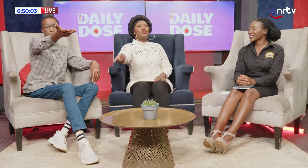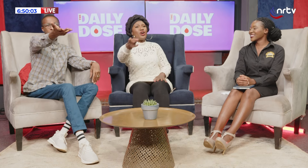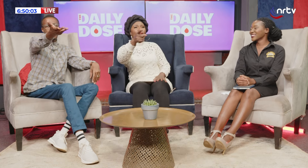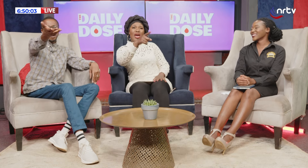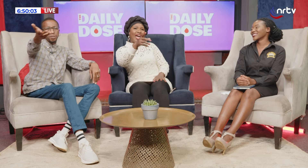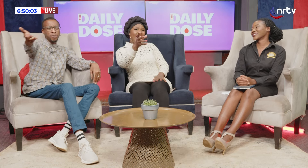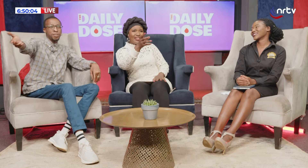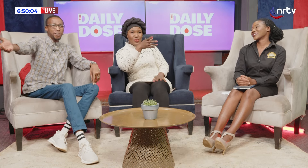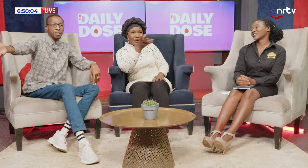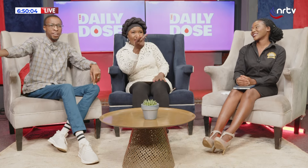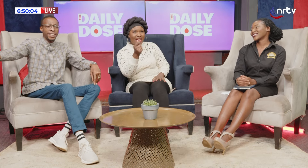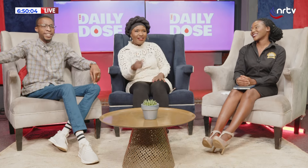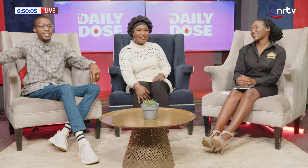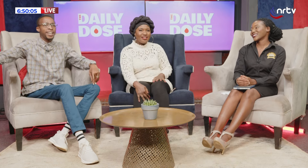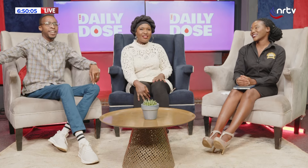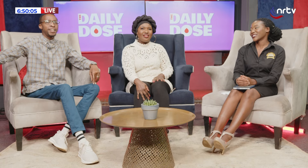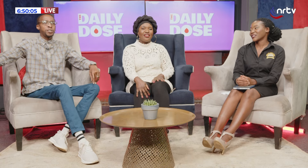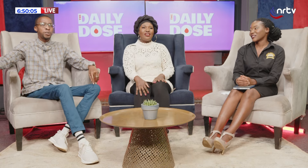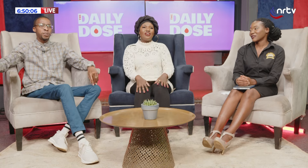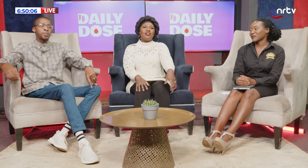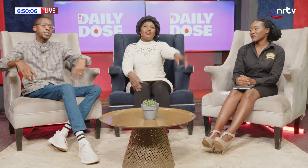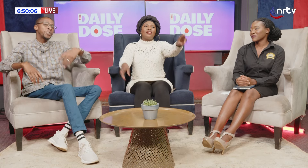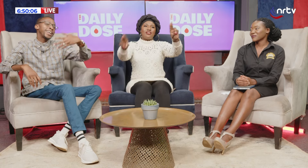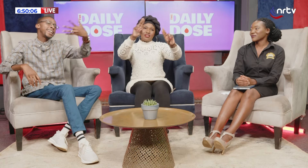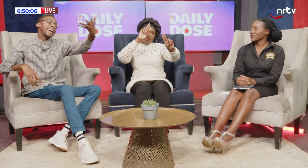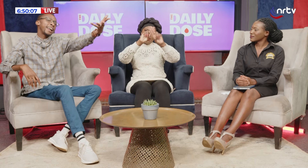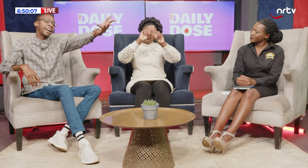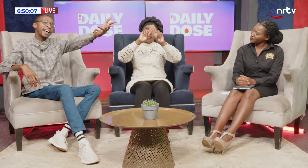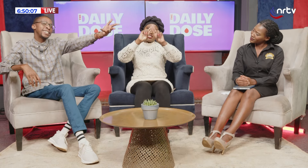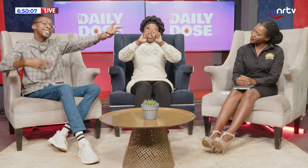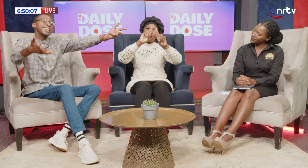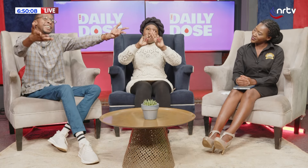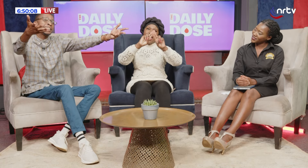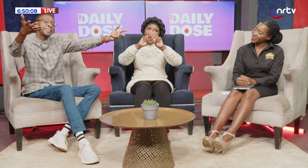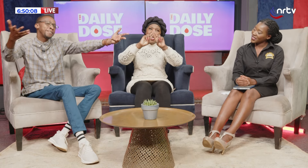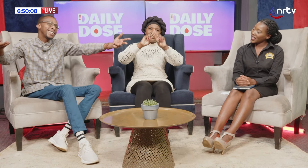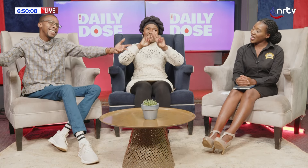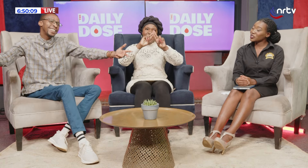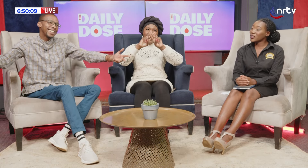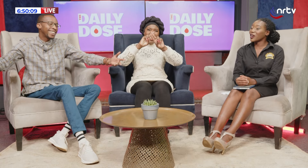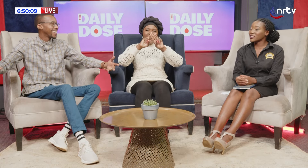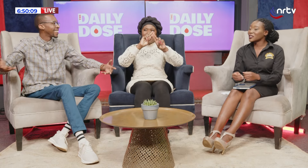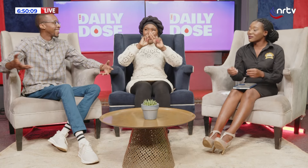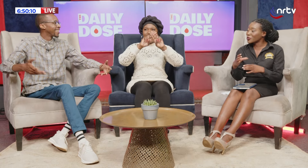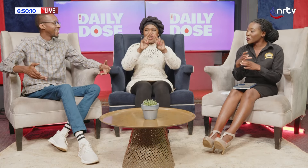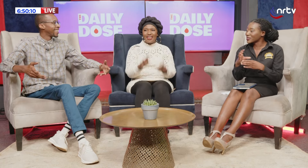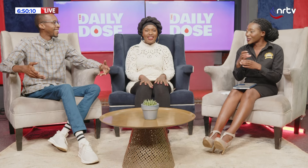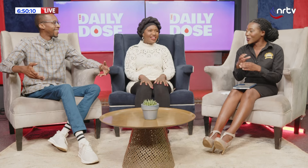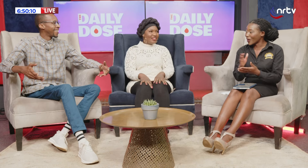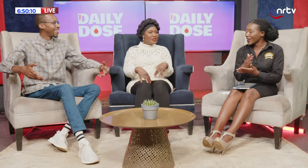Don't go anywhere. Daily dose on NRTV. It's so fun. Like, actually, we're actually composing a song.